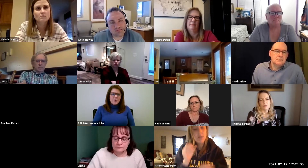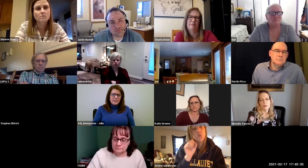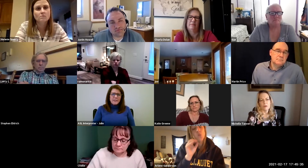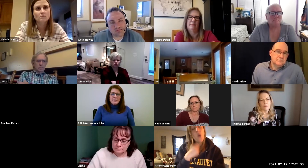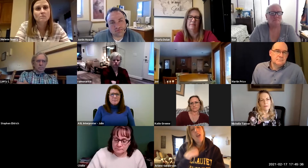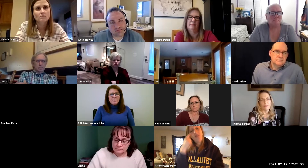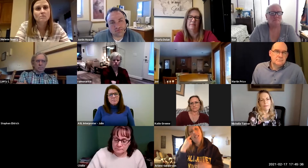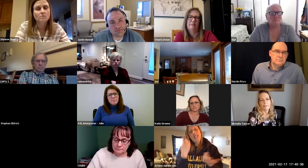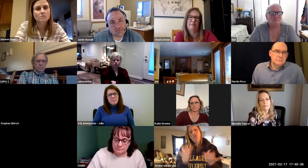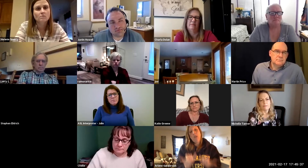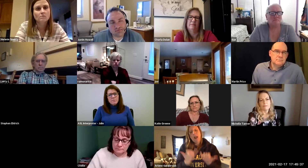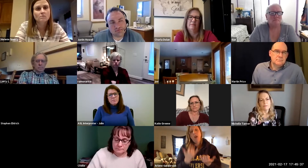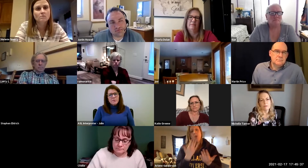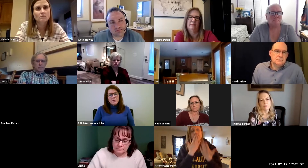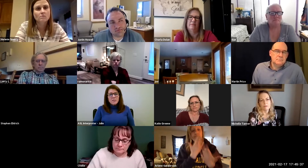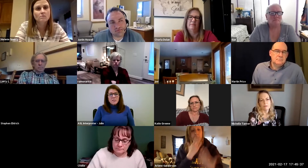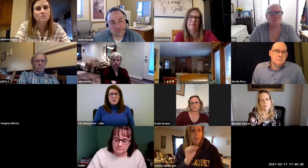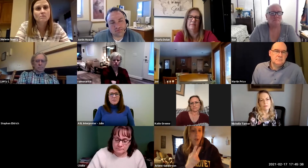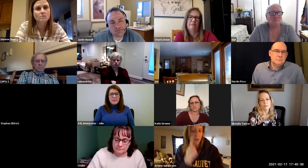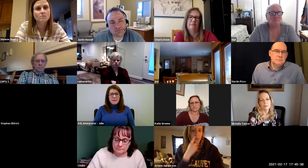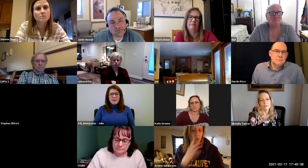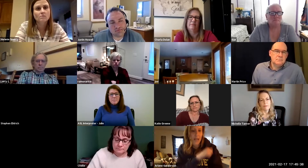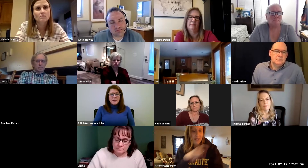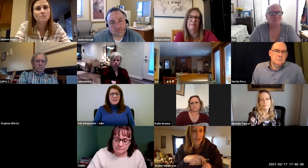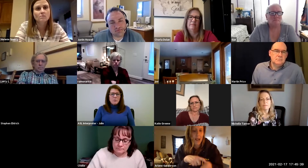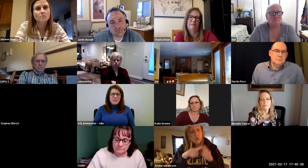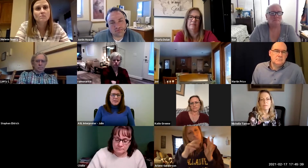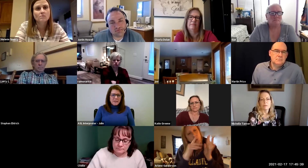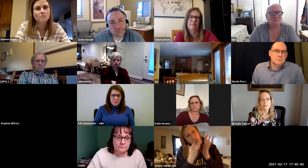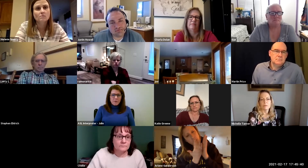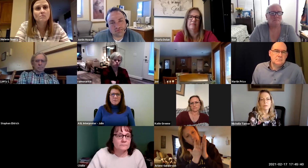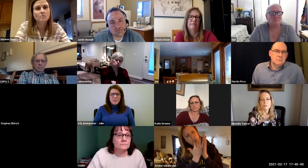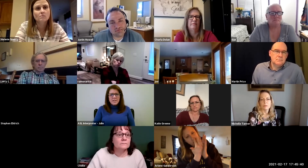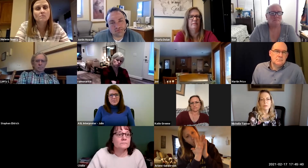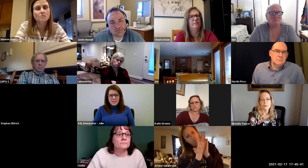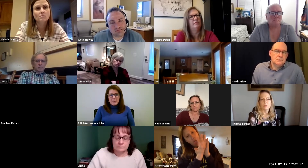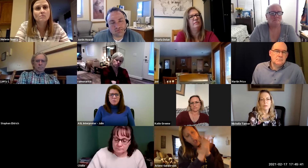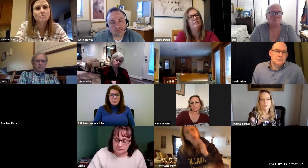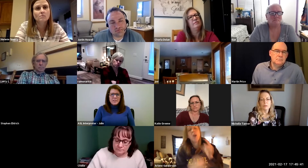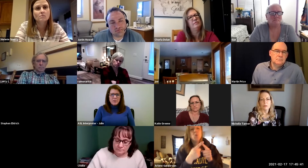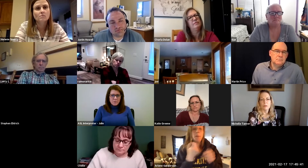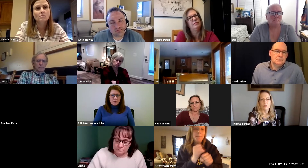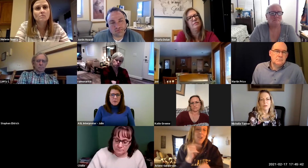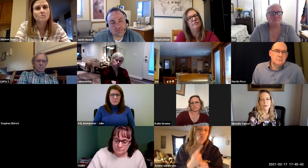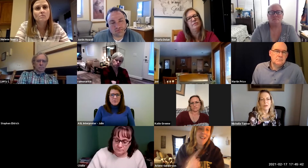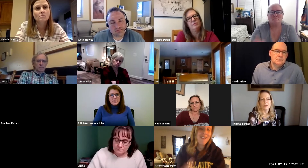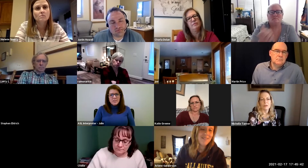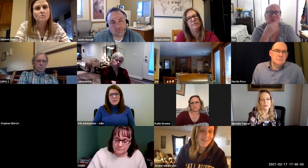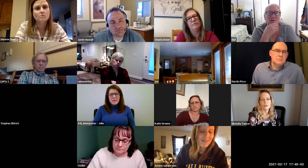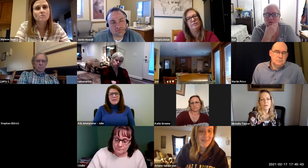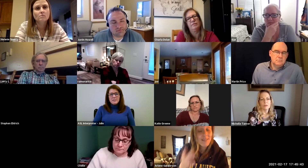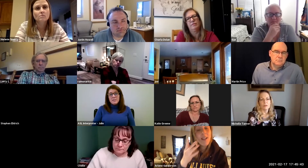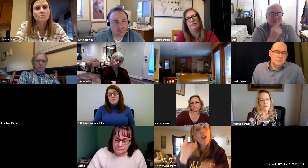it correctly. So I think, again, I want to thank Martin for taking the time to really go through all of